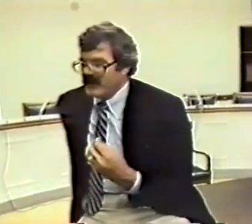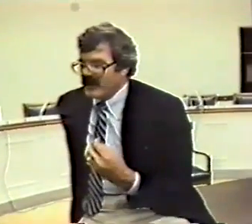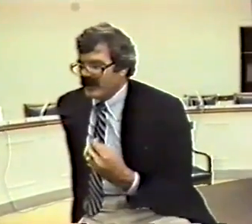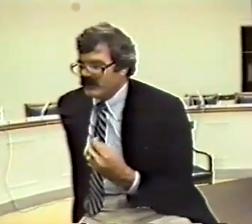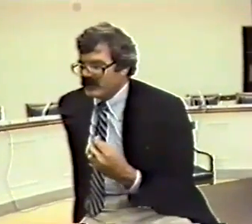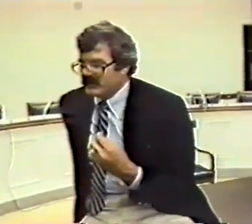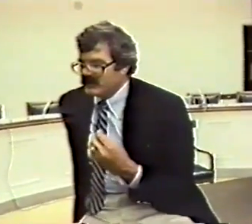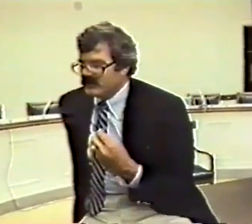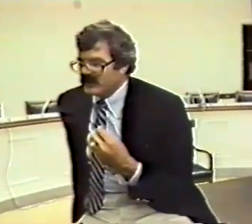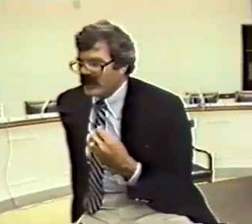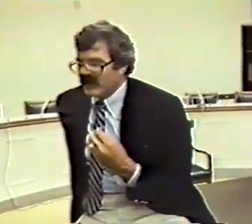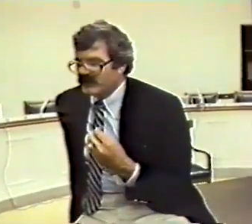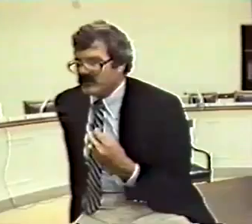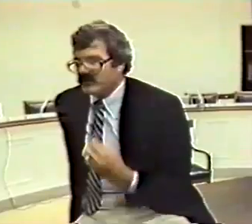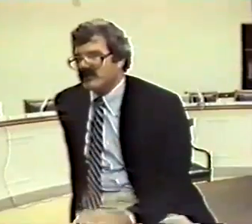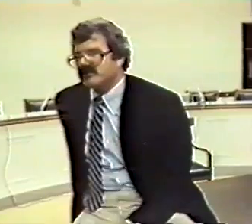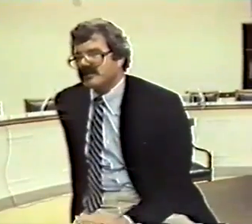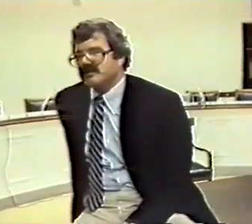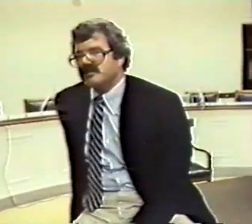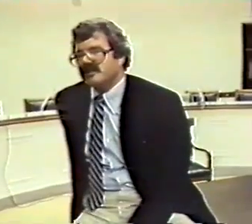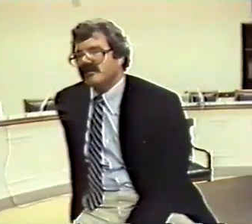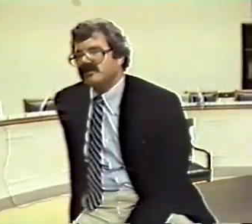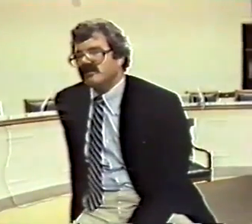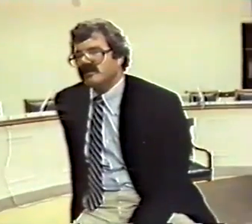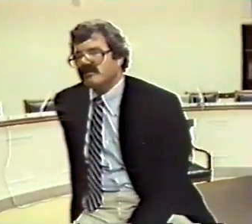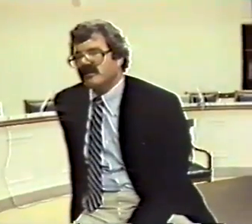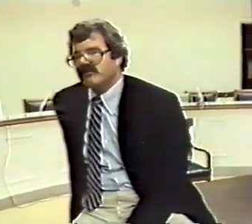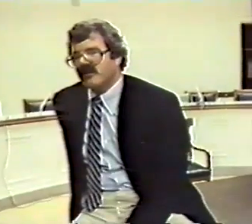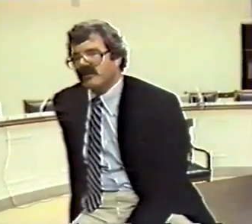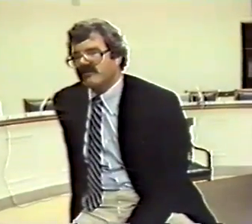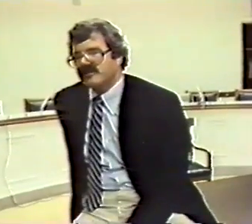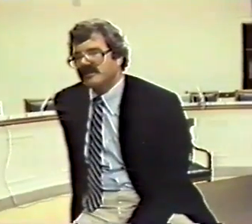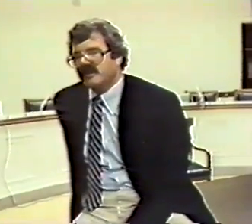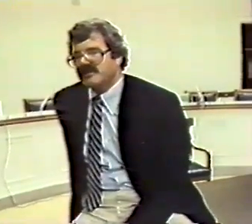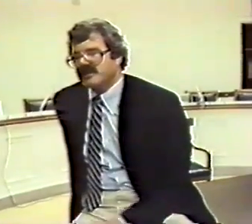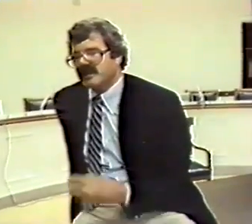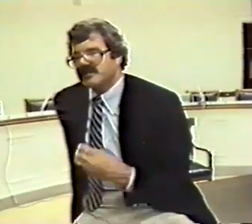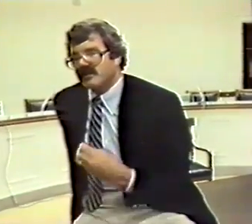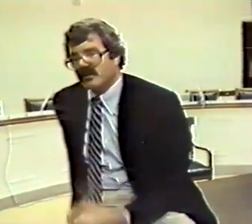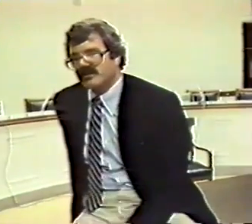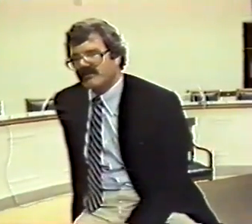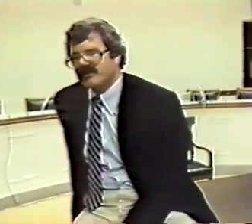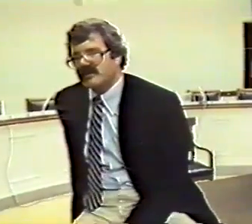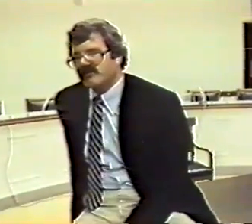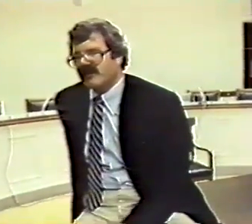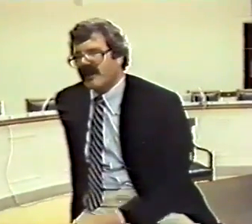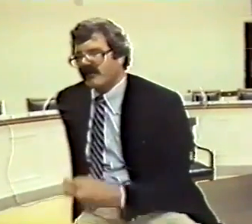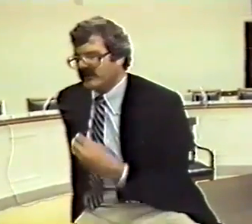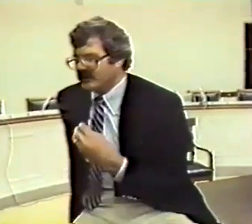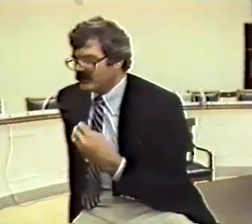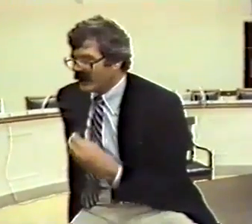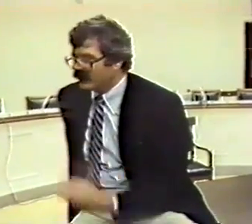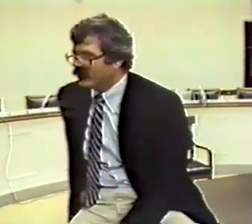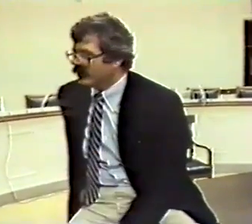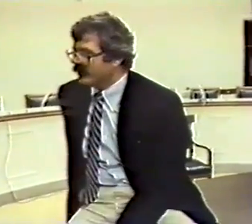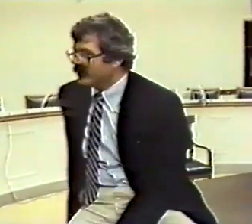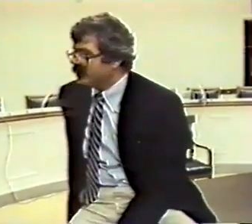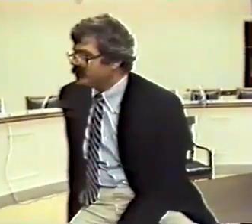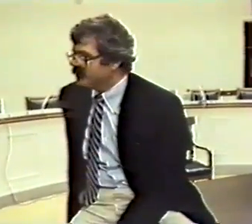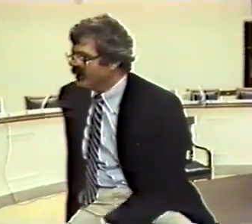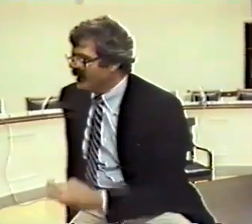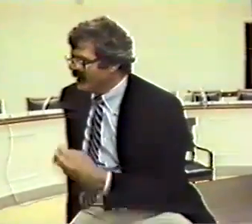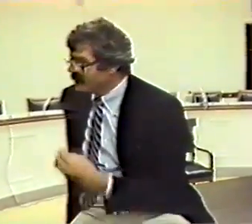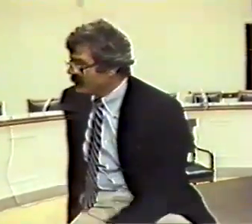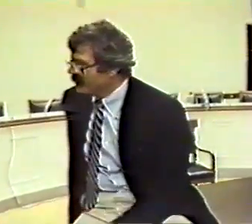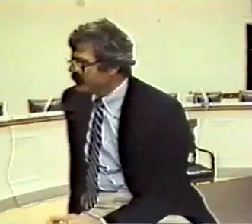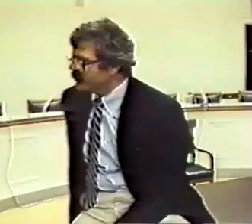But I think that you're going to have to go to those legislators who have voted for these budget cuts and hold their feet to the fire. I think you're going to have to go around the